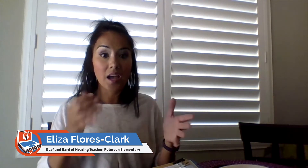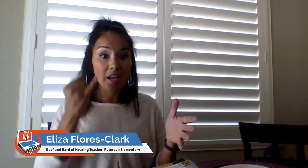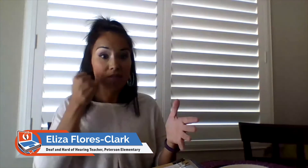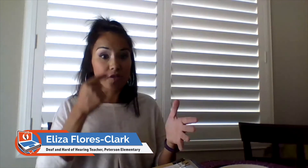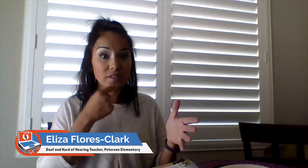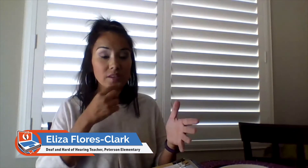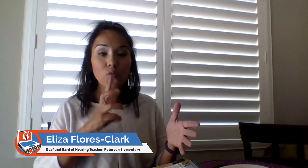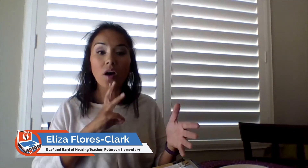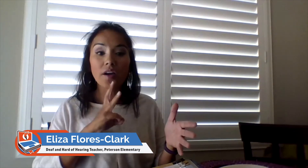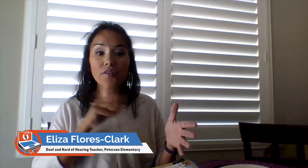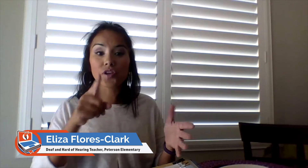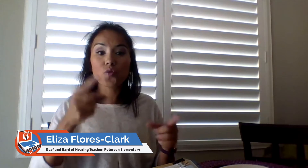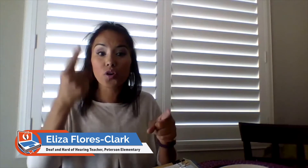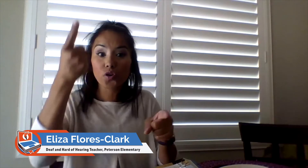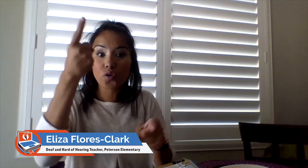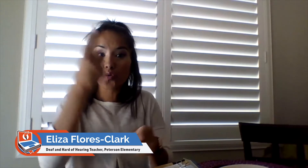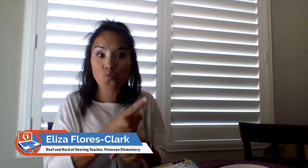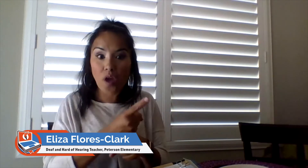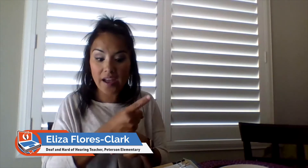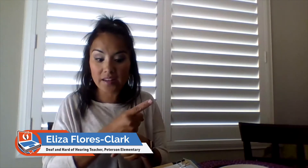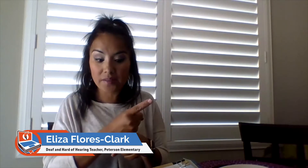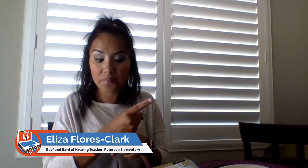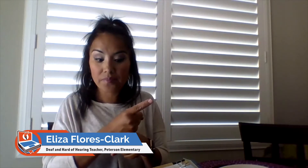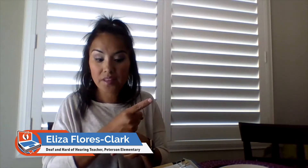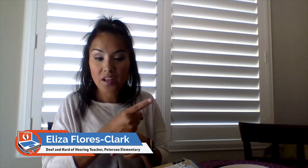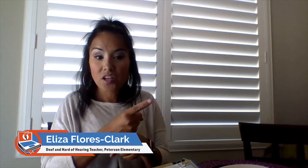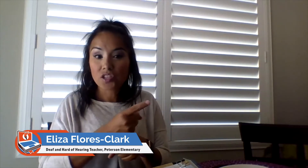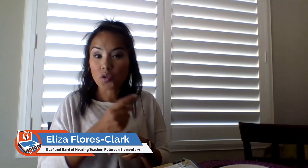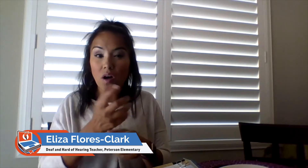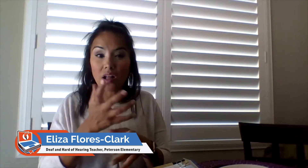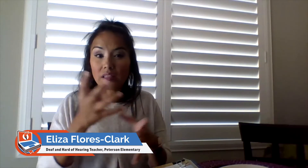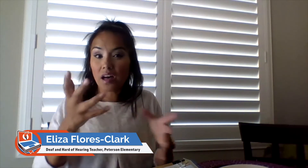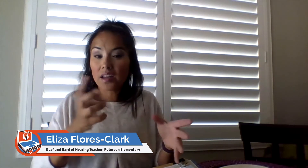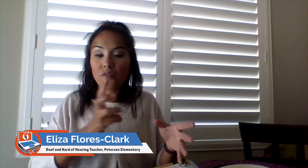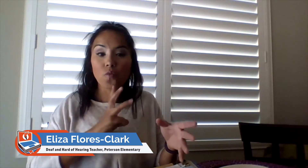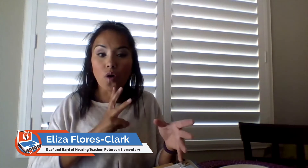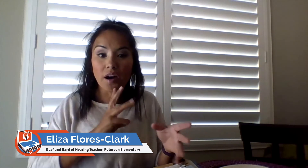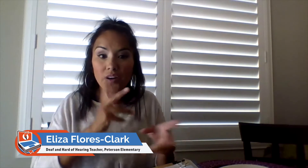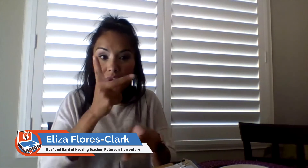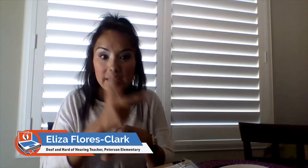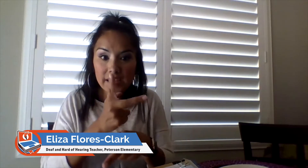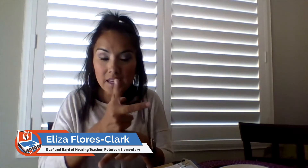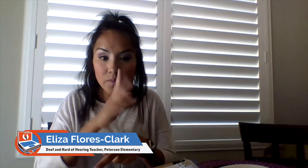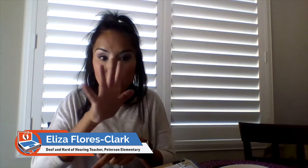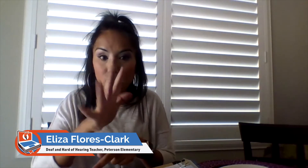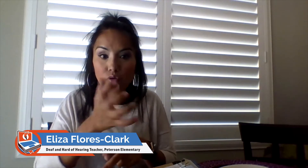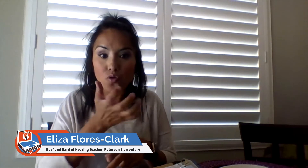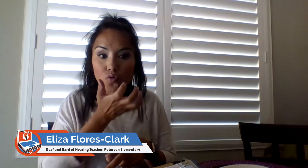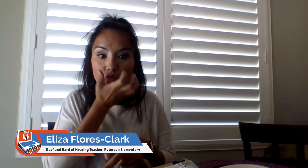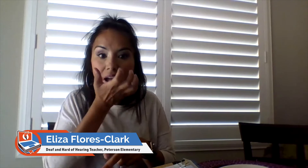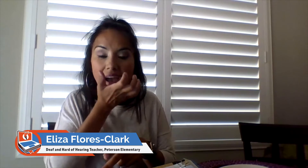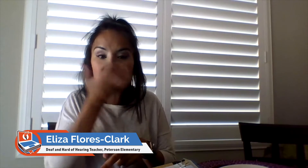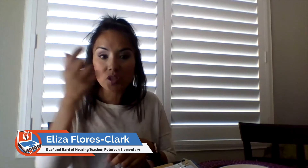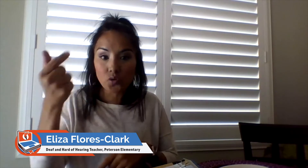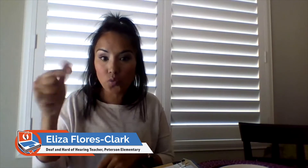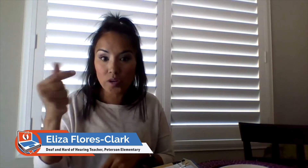If you said water, you are correct. A lot of water keeps your grass